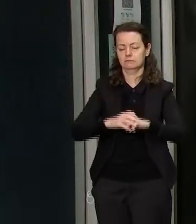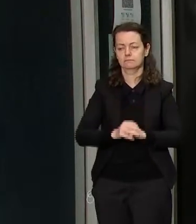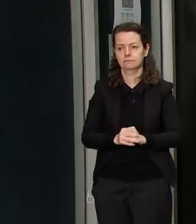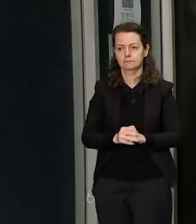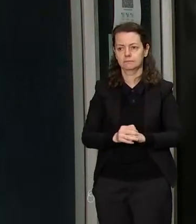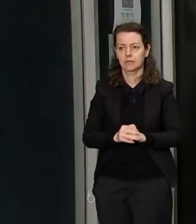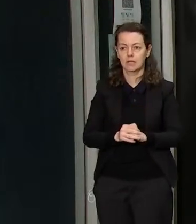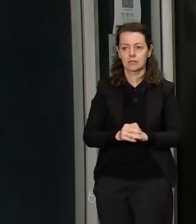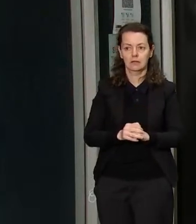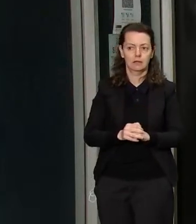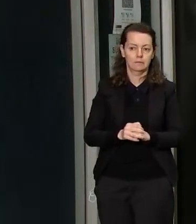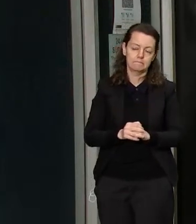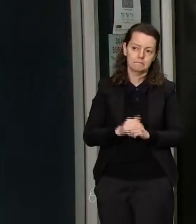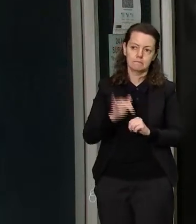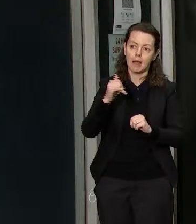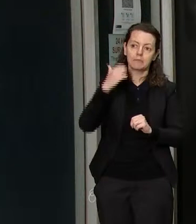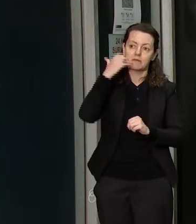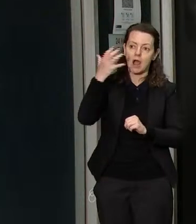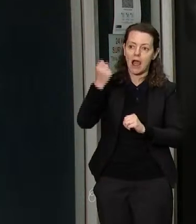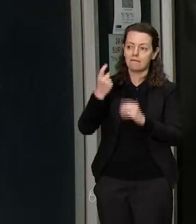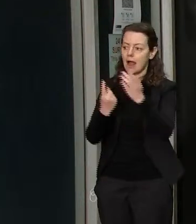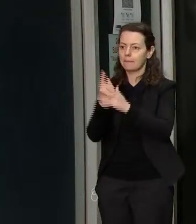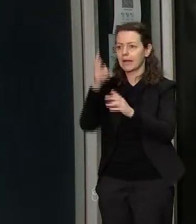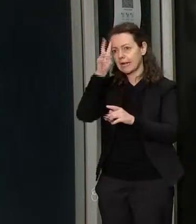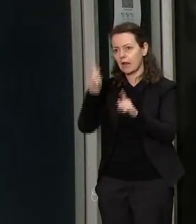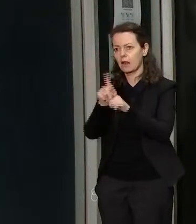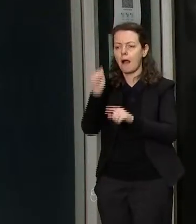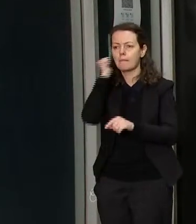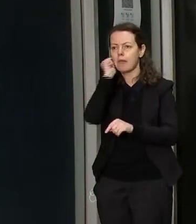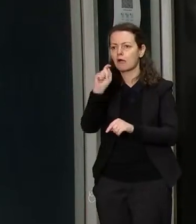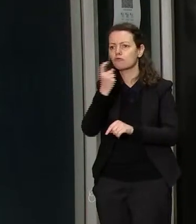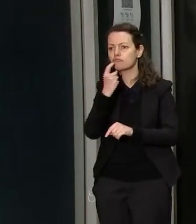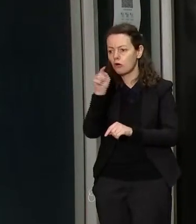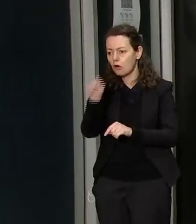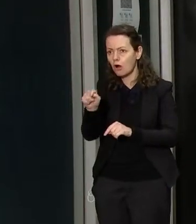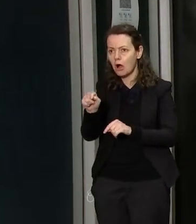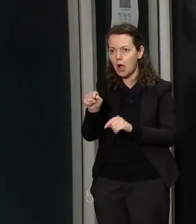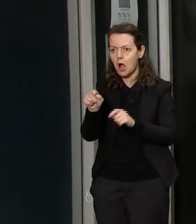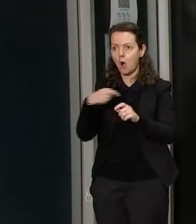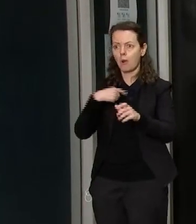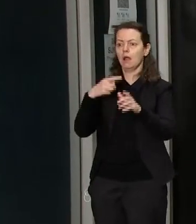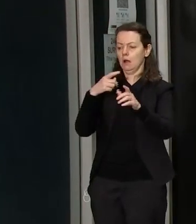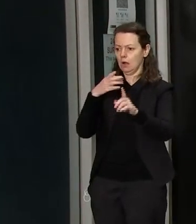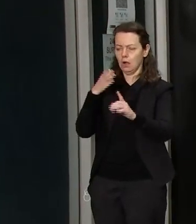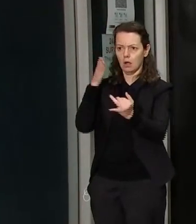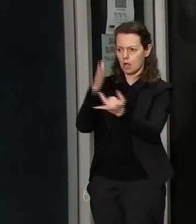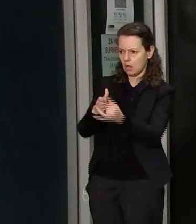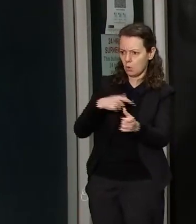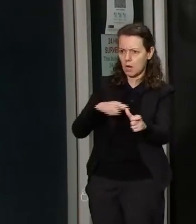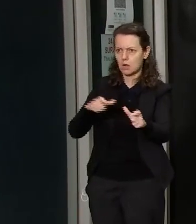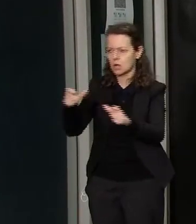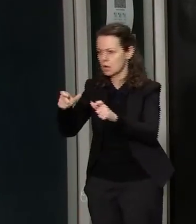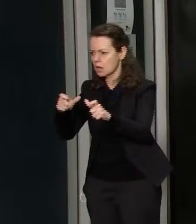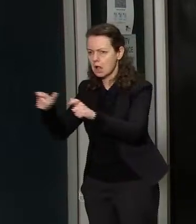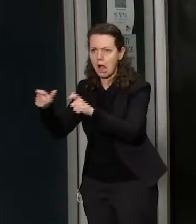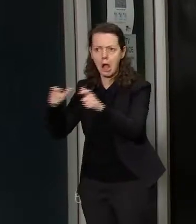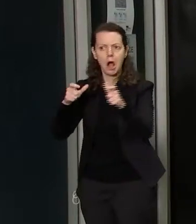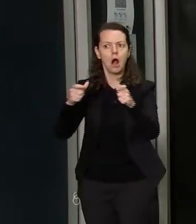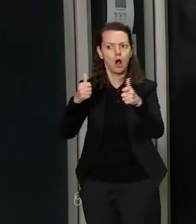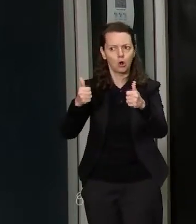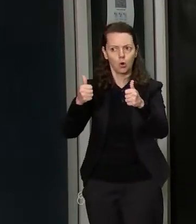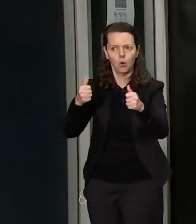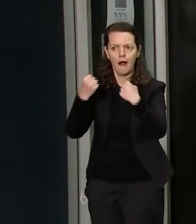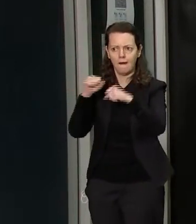Black Rock and with other outbreaks, that we don't need a circuit breaker intervention. Where it is widespread in terms of